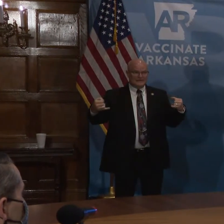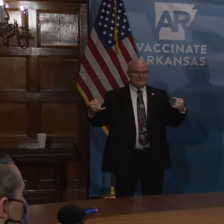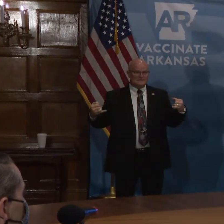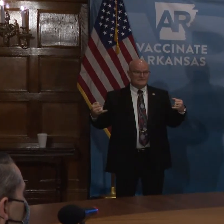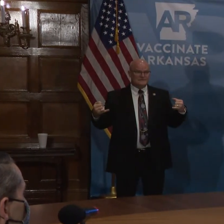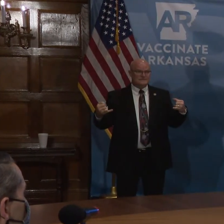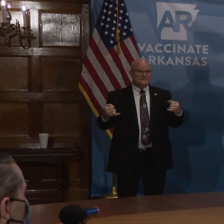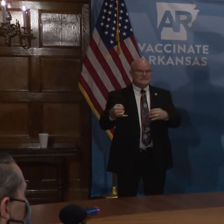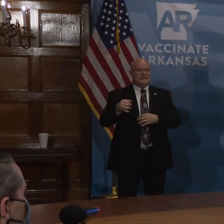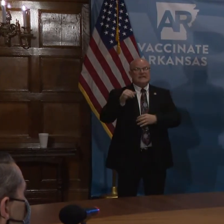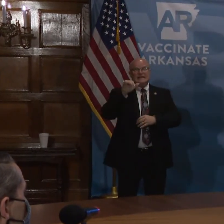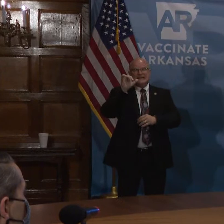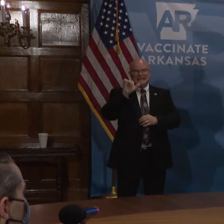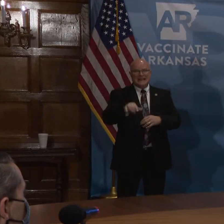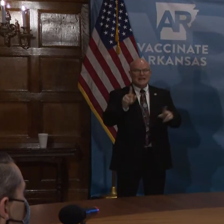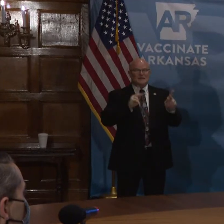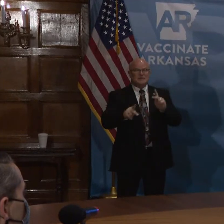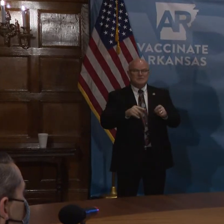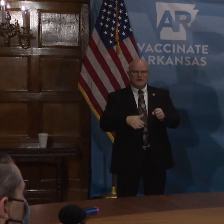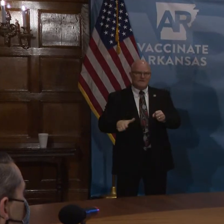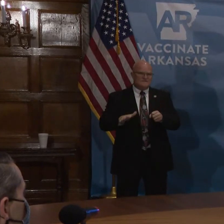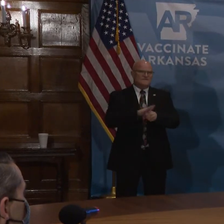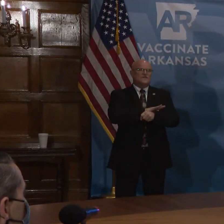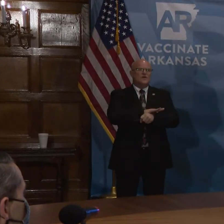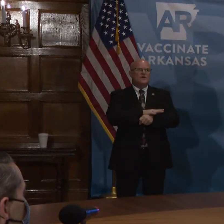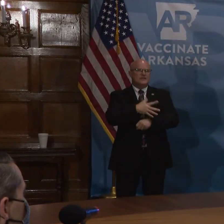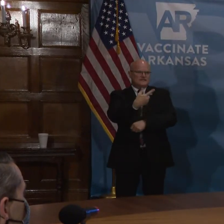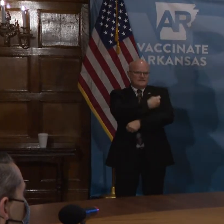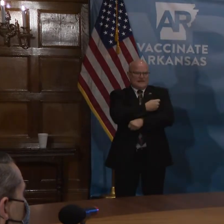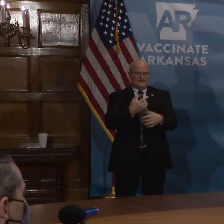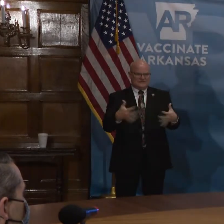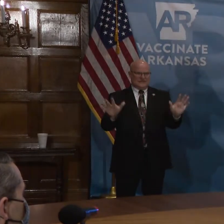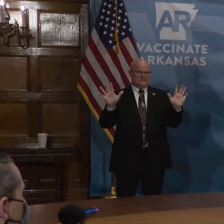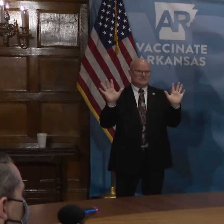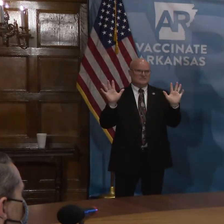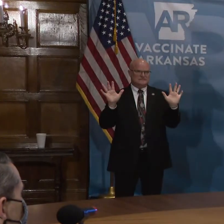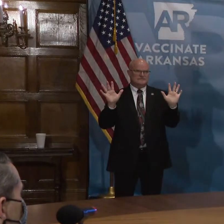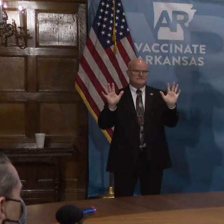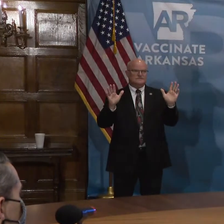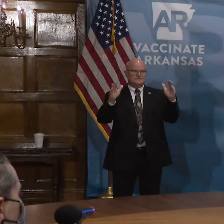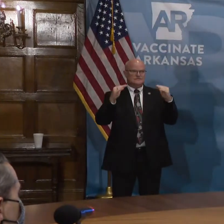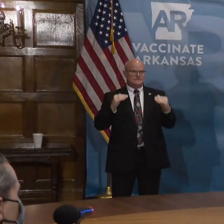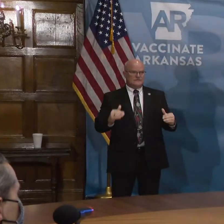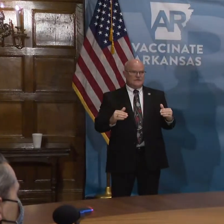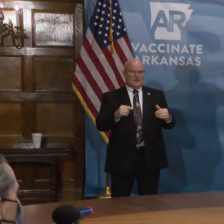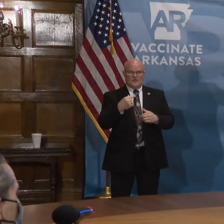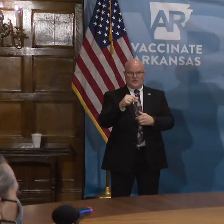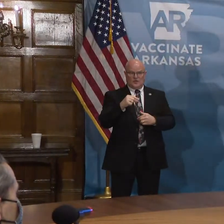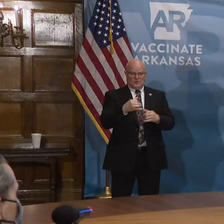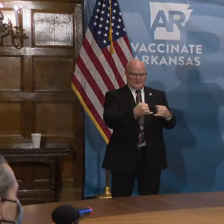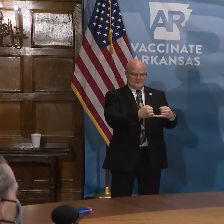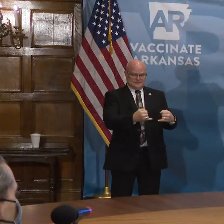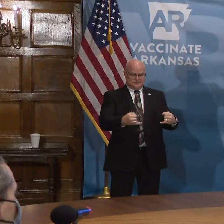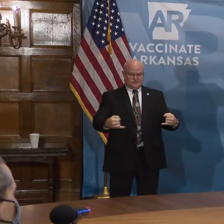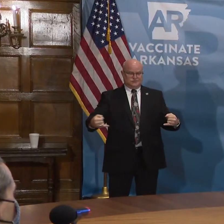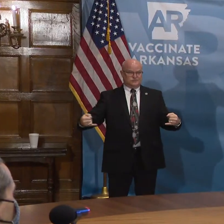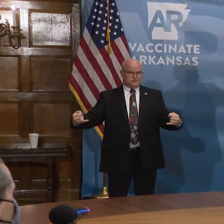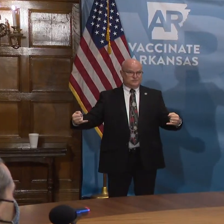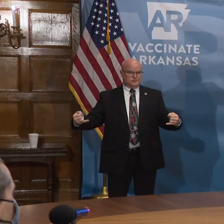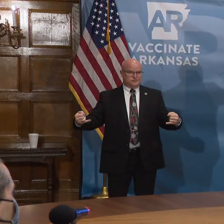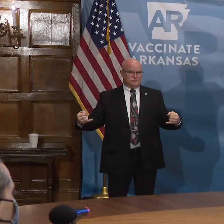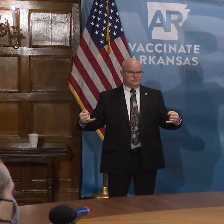one, is those that are fully immunized. And then the green line